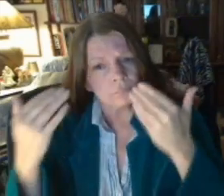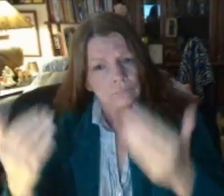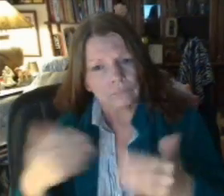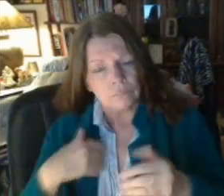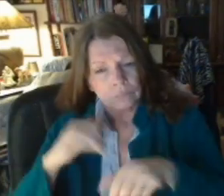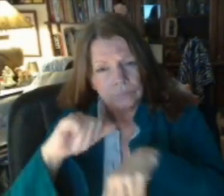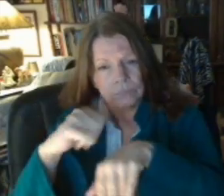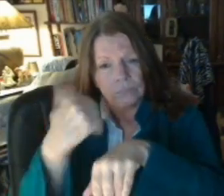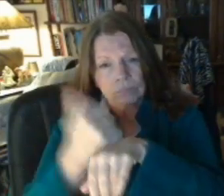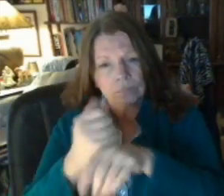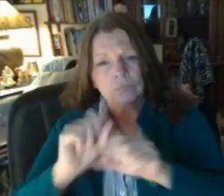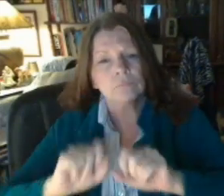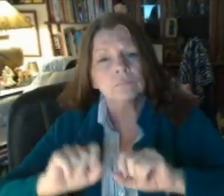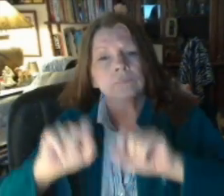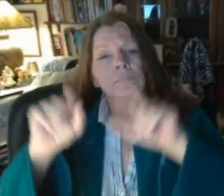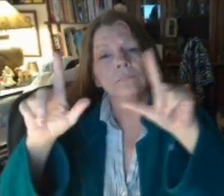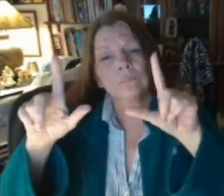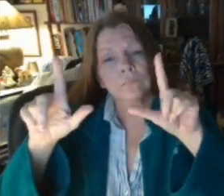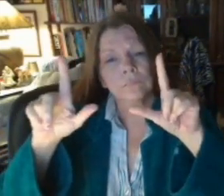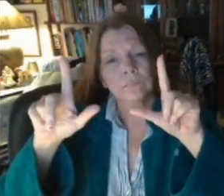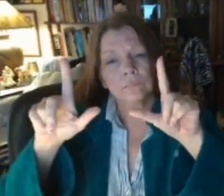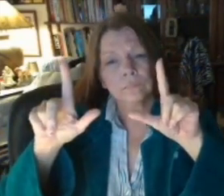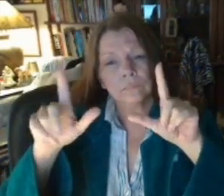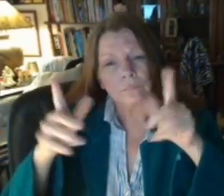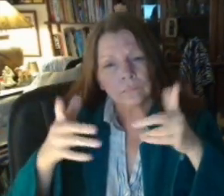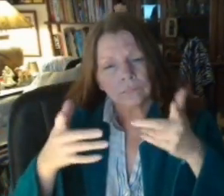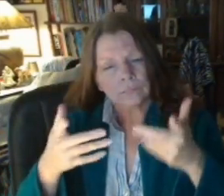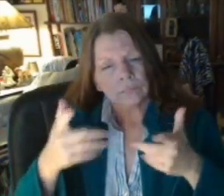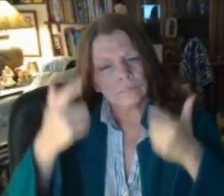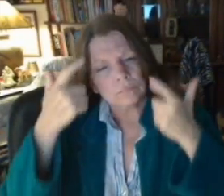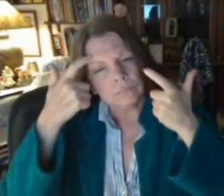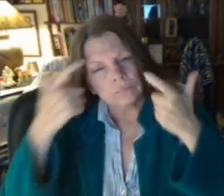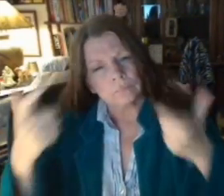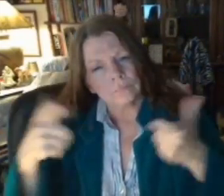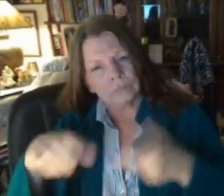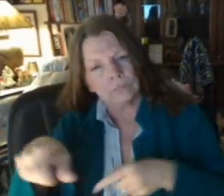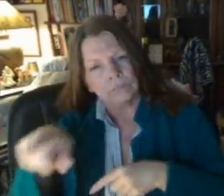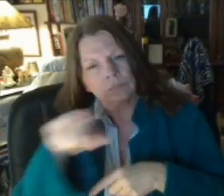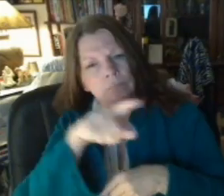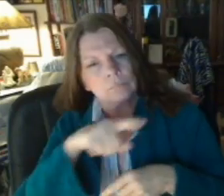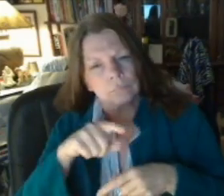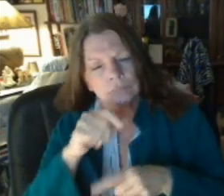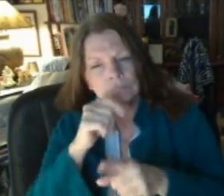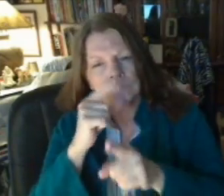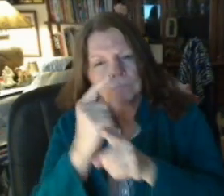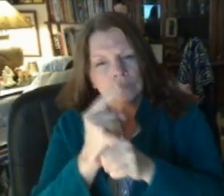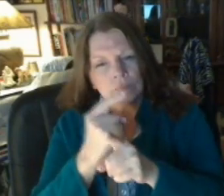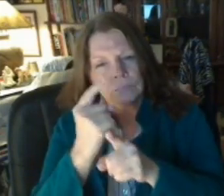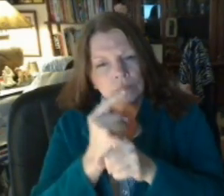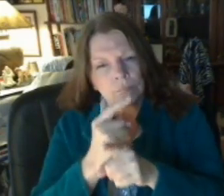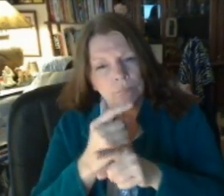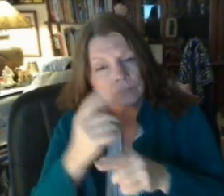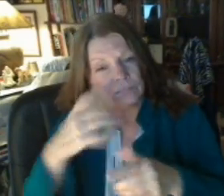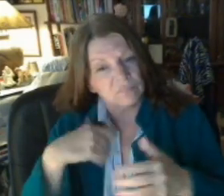I'll do the next week. All right, jobs report on the market's mind this morning. We just had this big report out, unemployment falling to